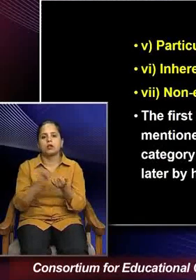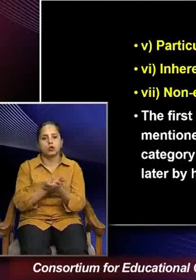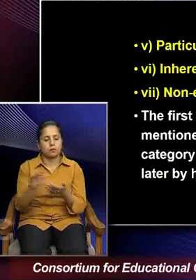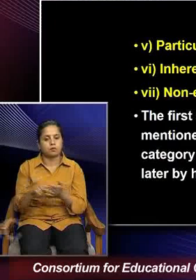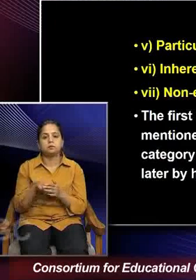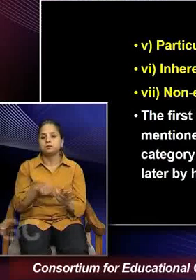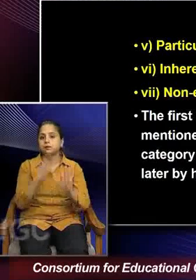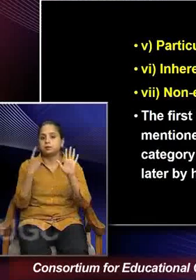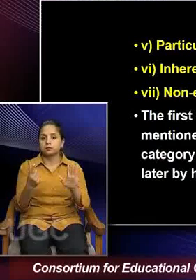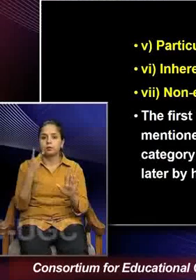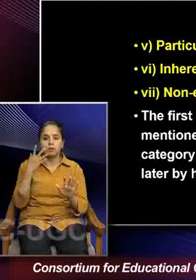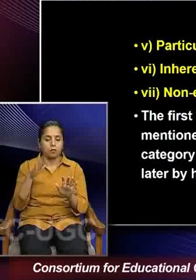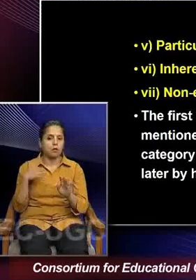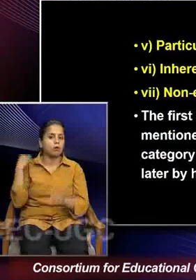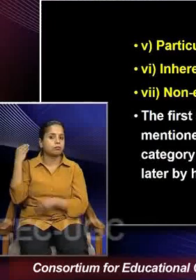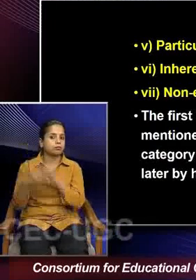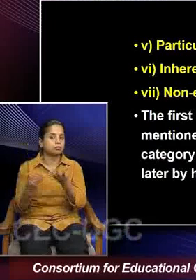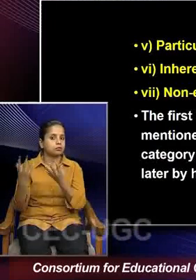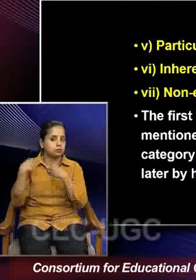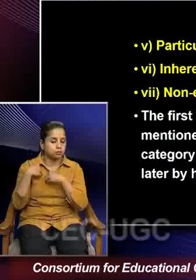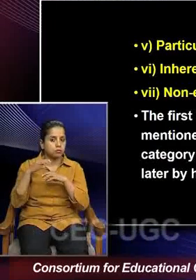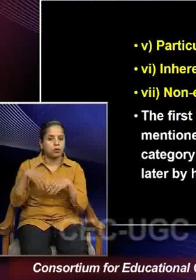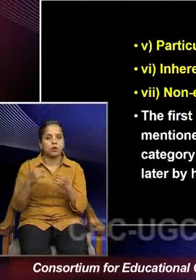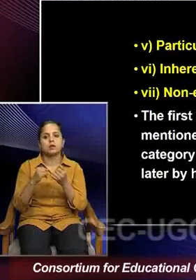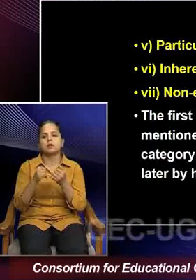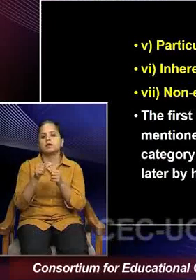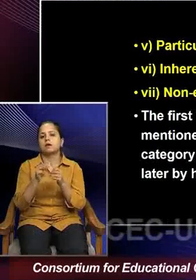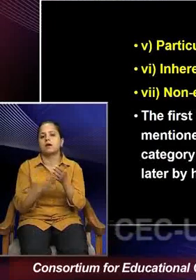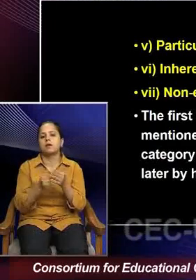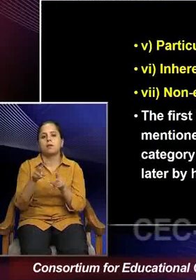Sixth is inherence or samavai.